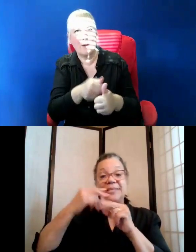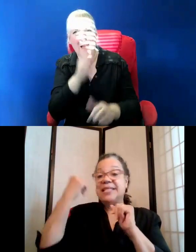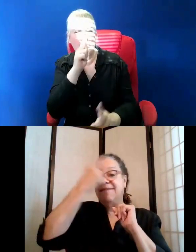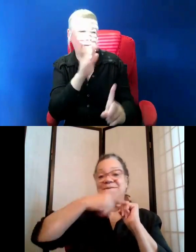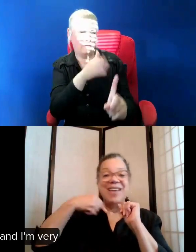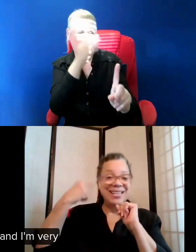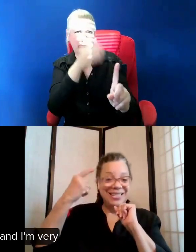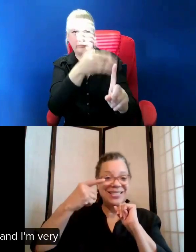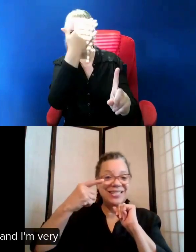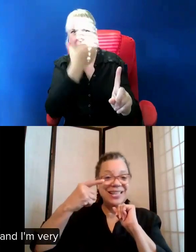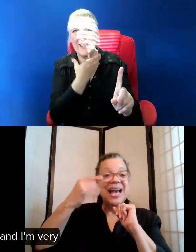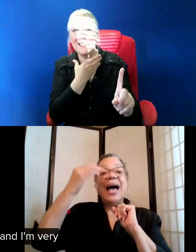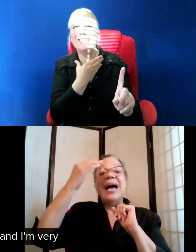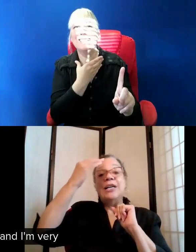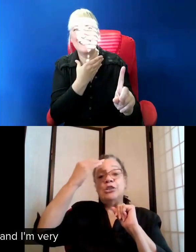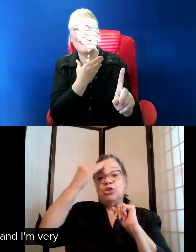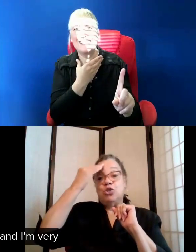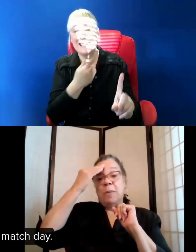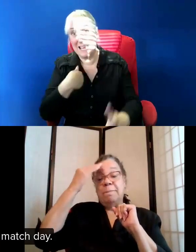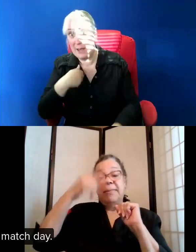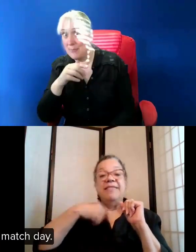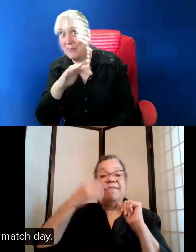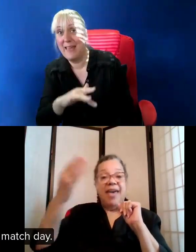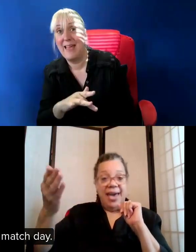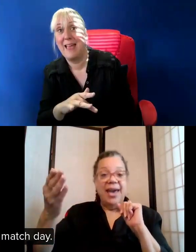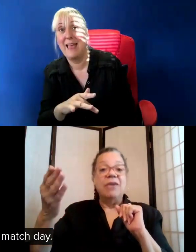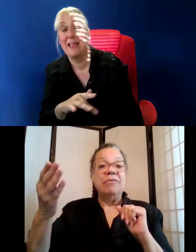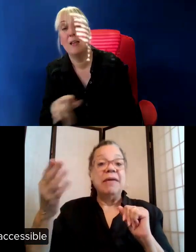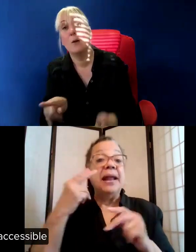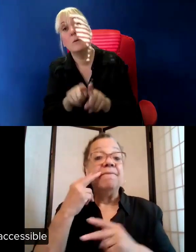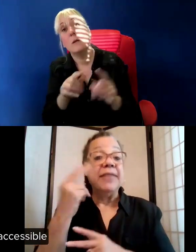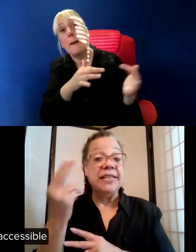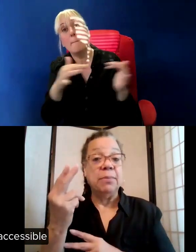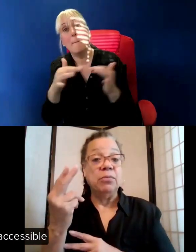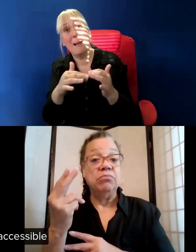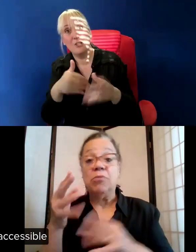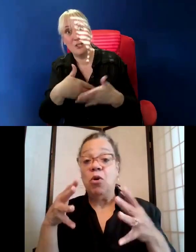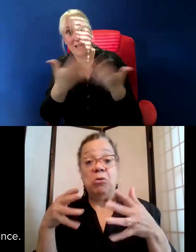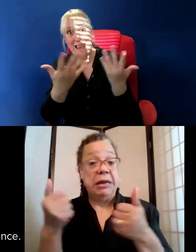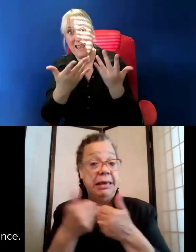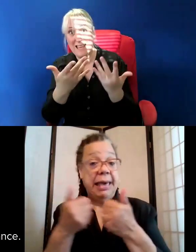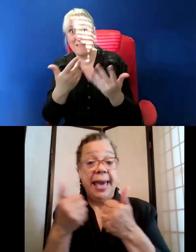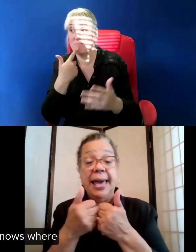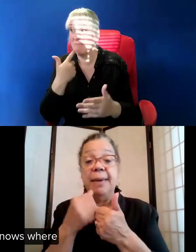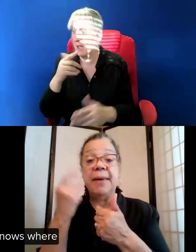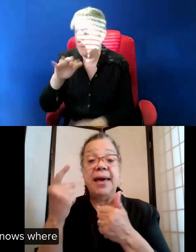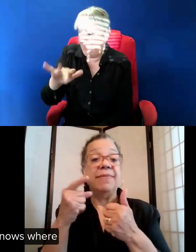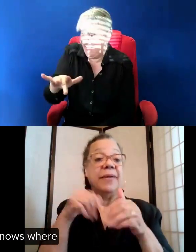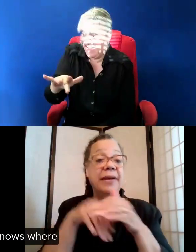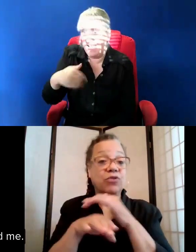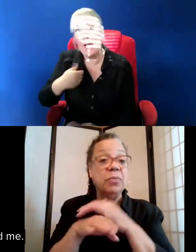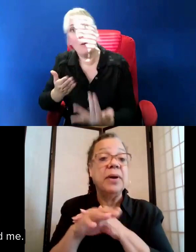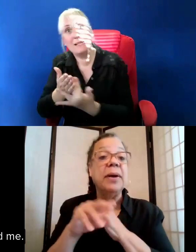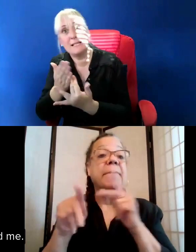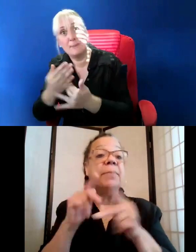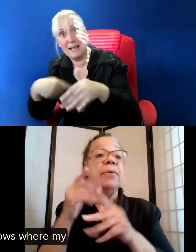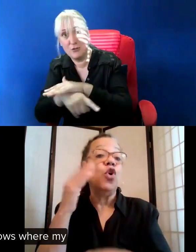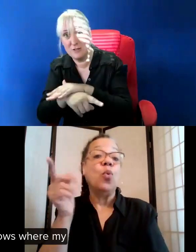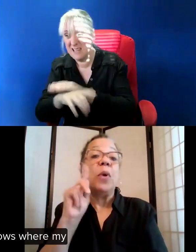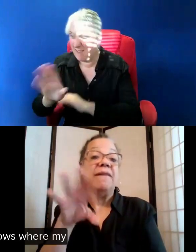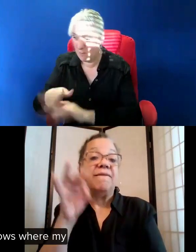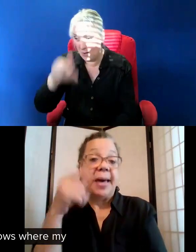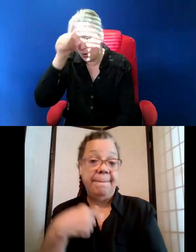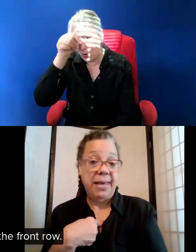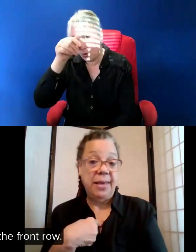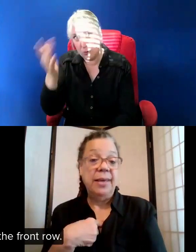I know, so I'm there and I'm very visible on a match day. I'm at our accessible entrance. Everybody knows where to find me.